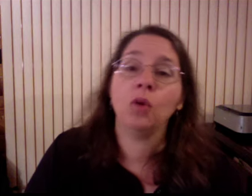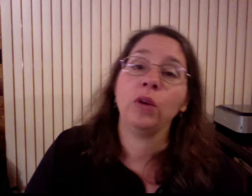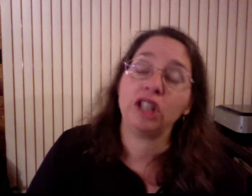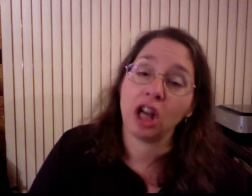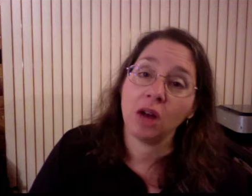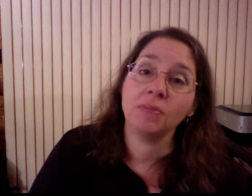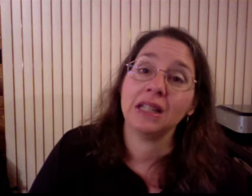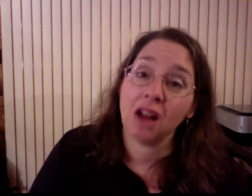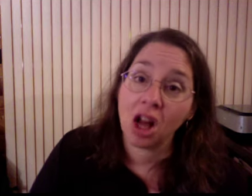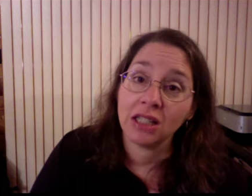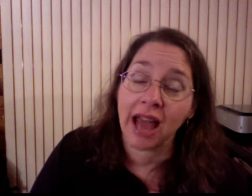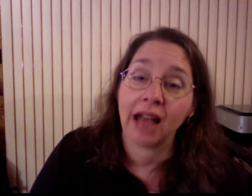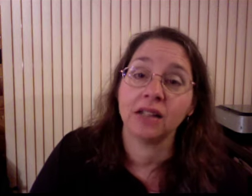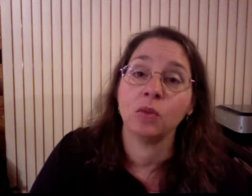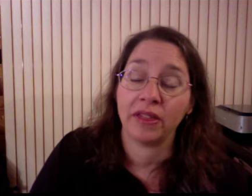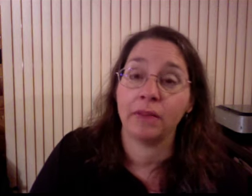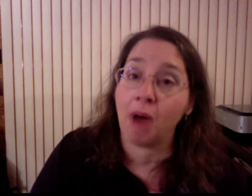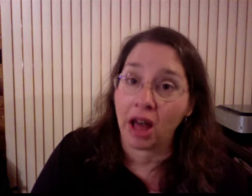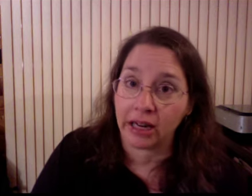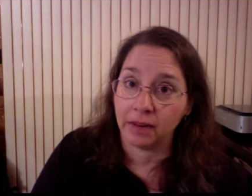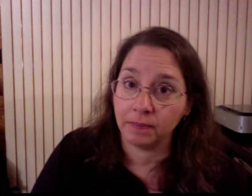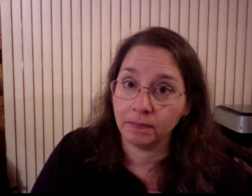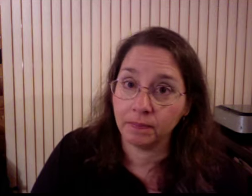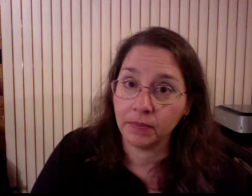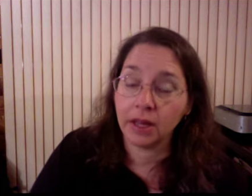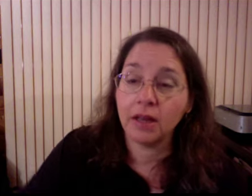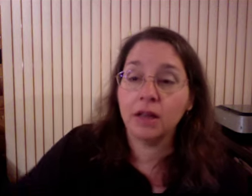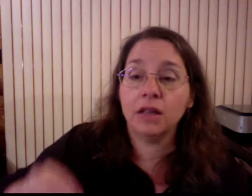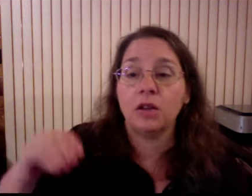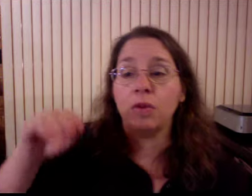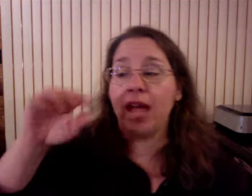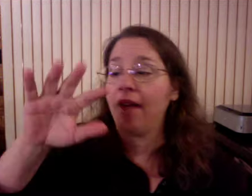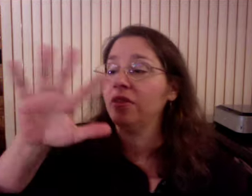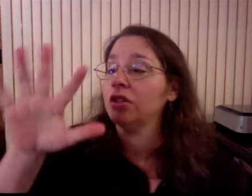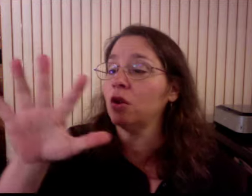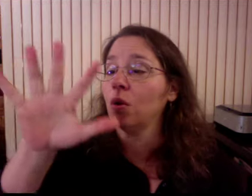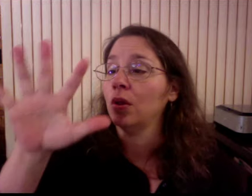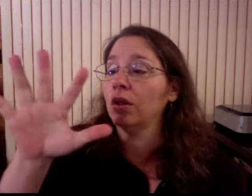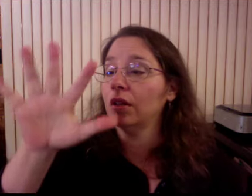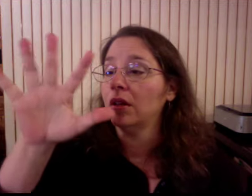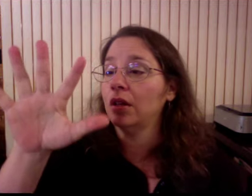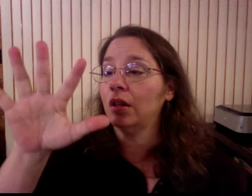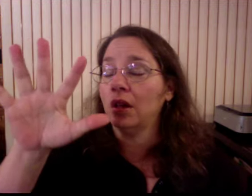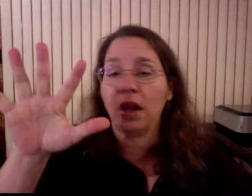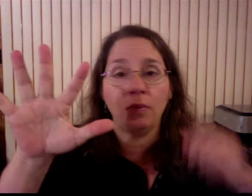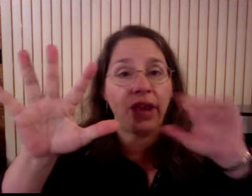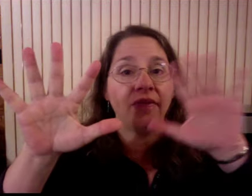which comes in contact with the body. So we have the soul and we have the